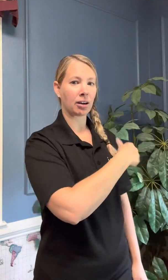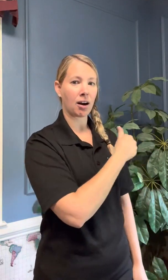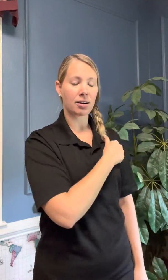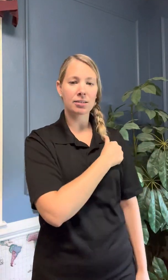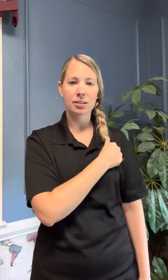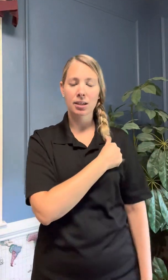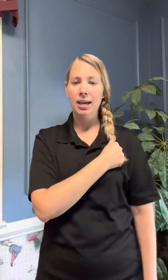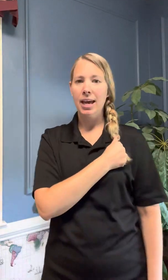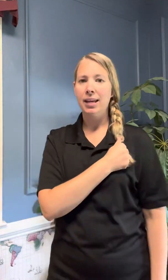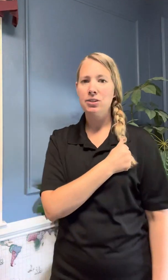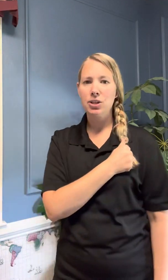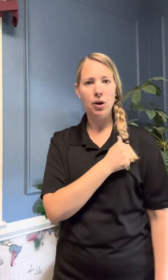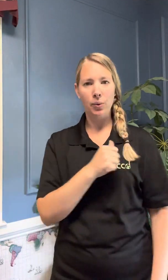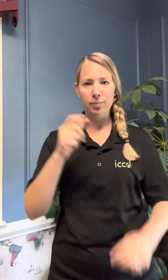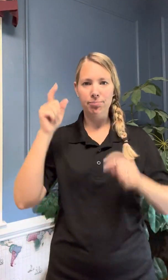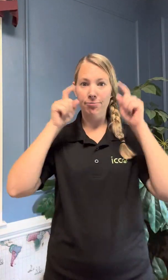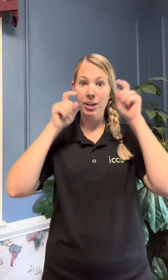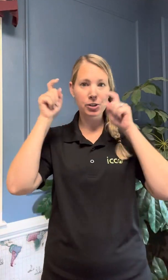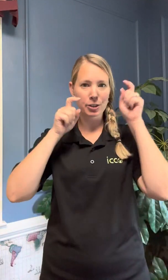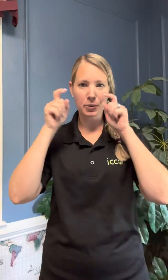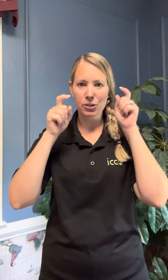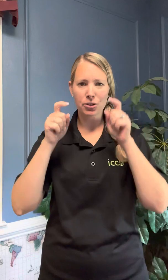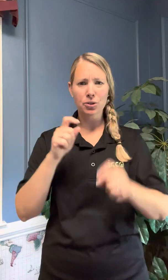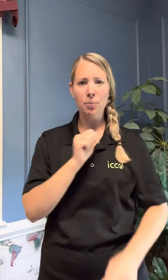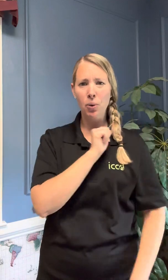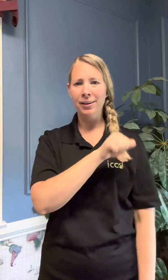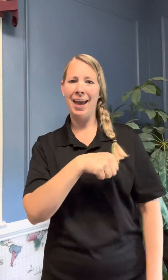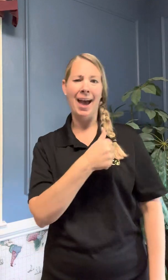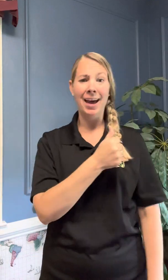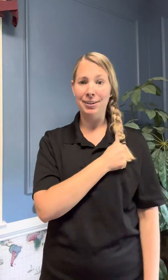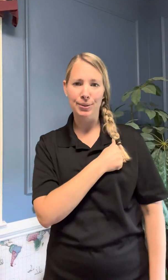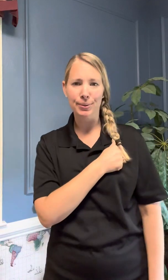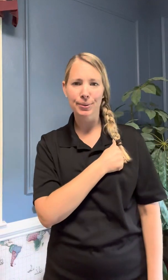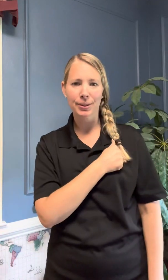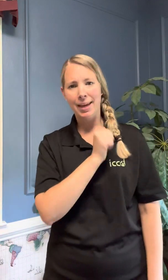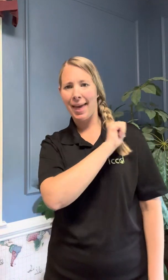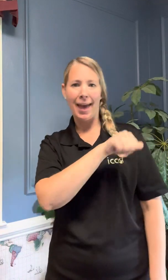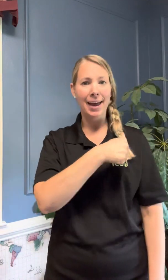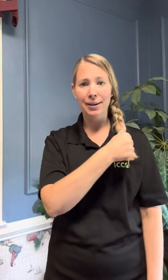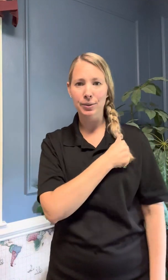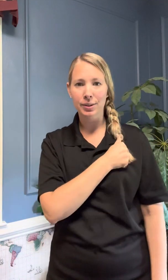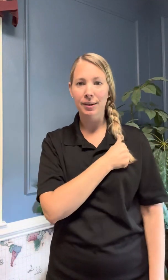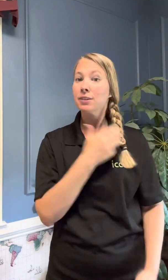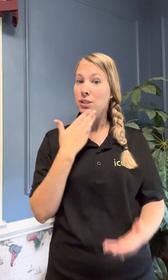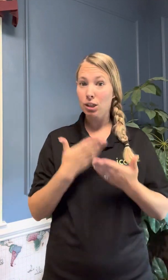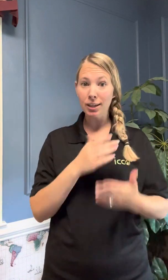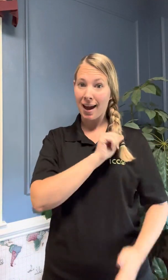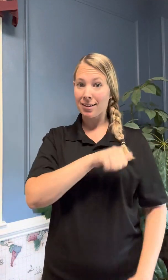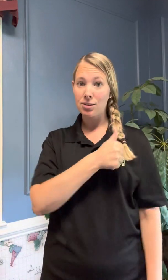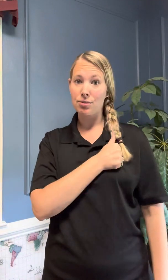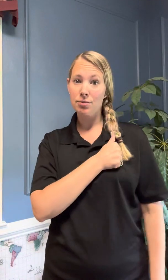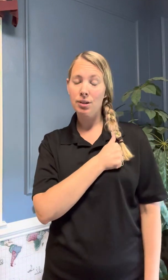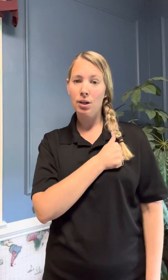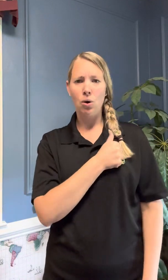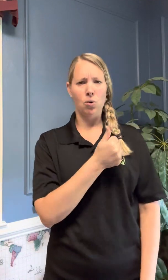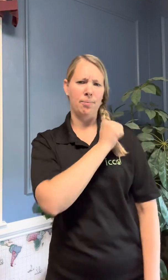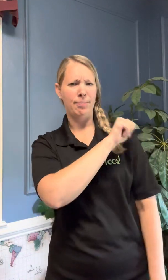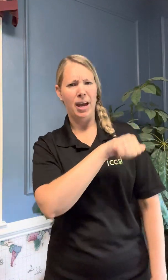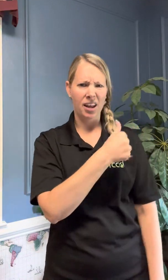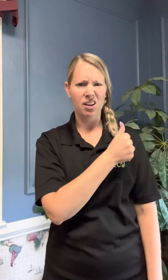heart. And so facial expressions are so important. Attitude. Attitude. If it's a good attitude or a bad